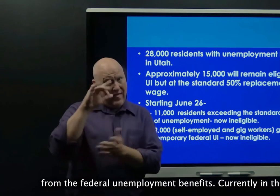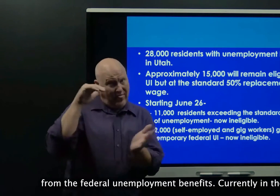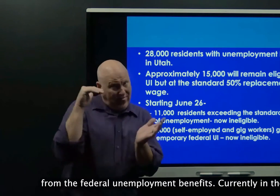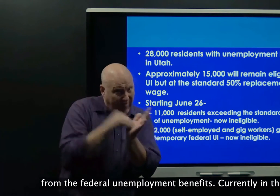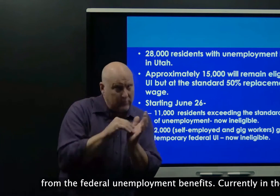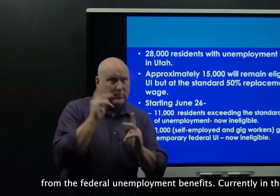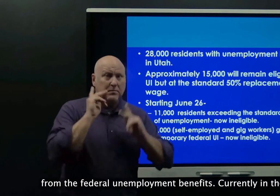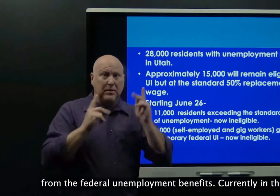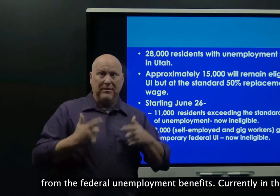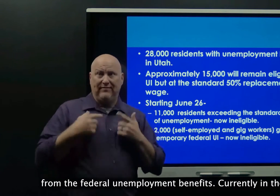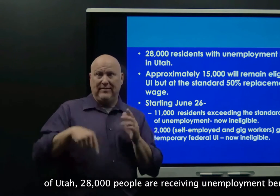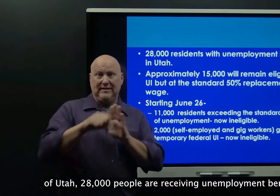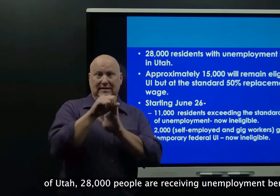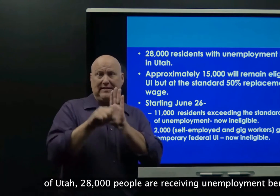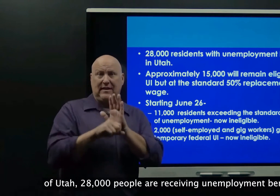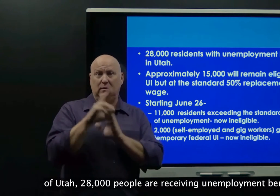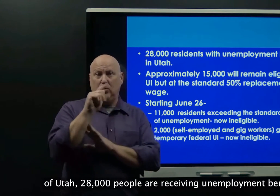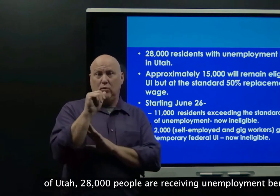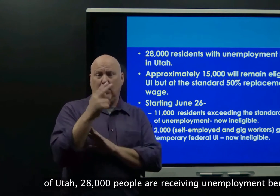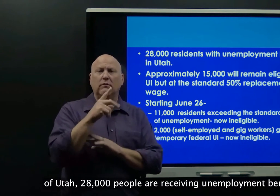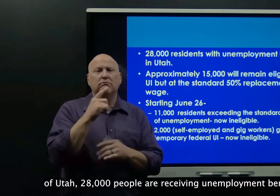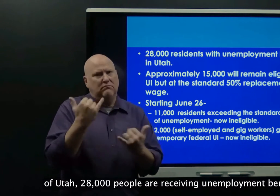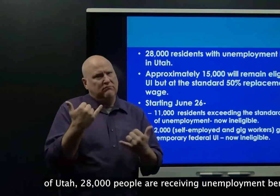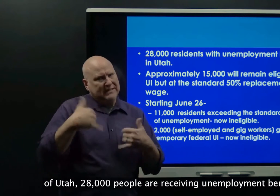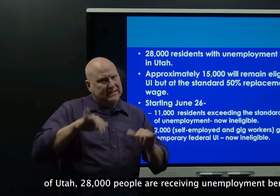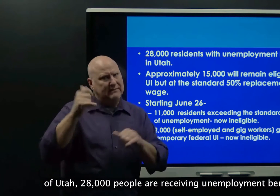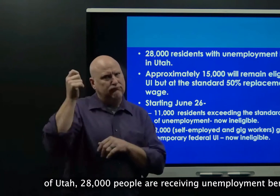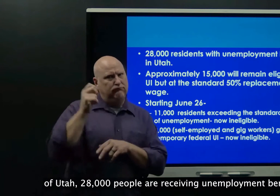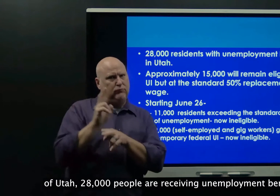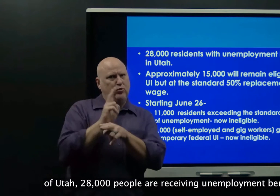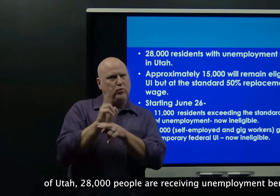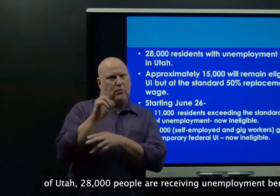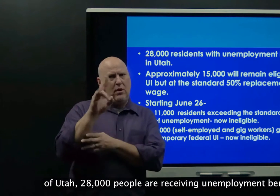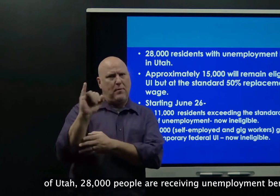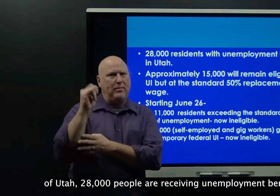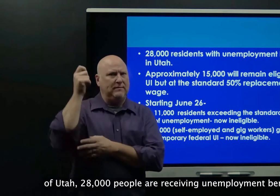Currently, in the state of Utah, 28,000 people are receiving unemployment benefits.